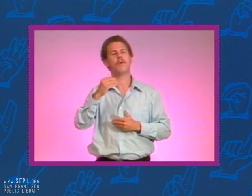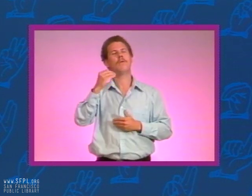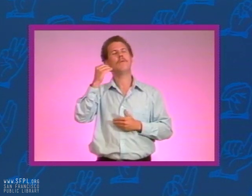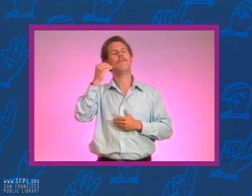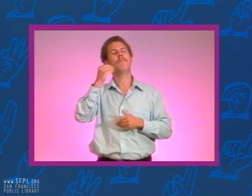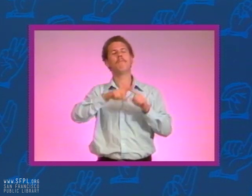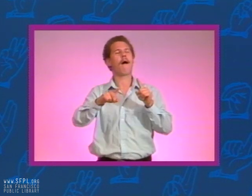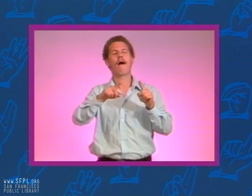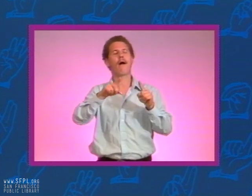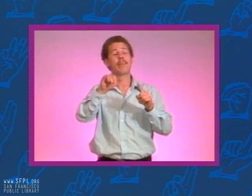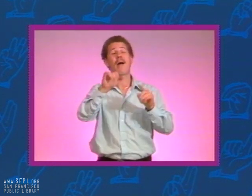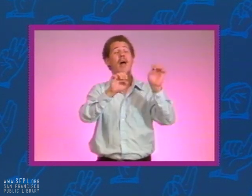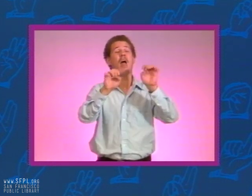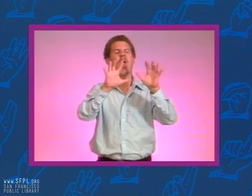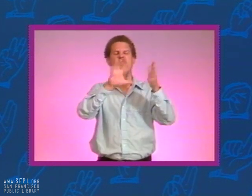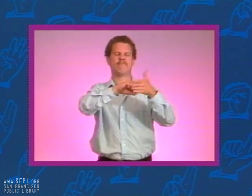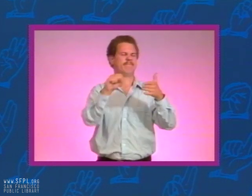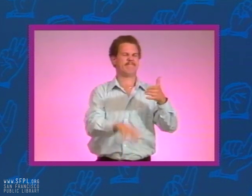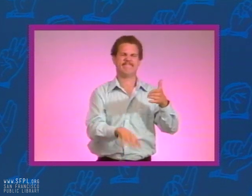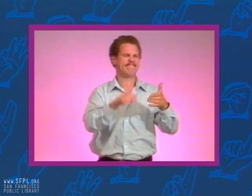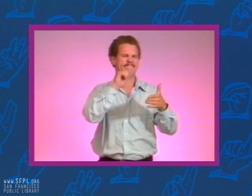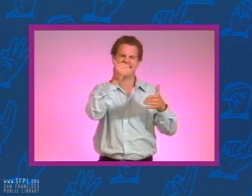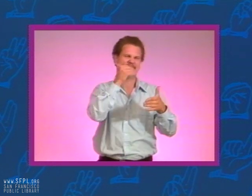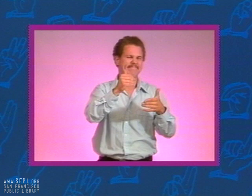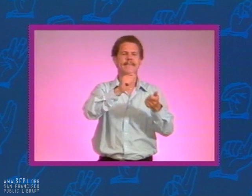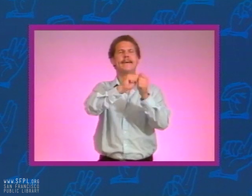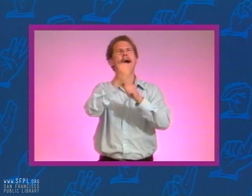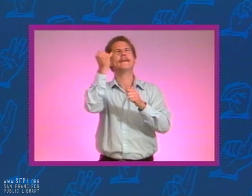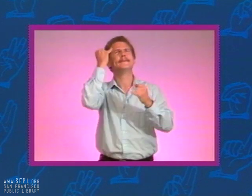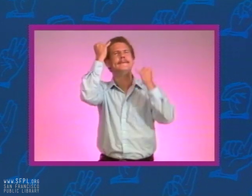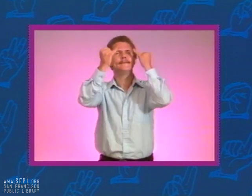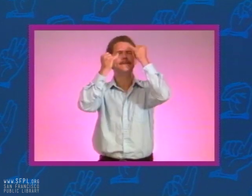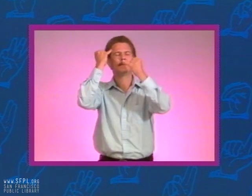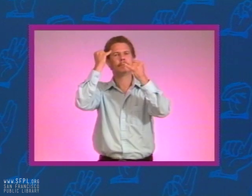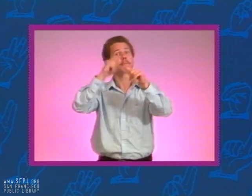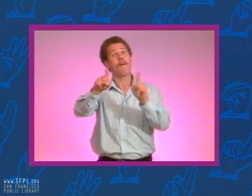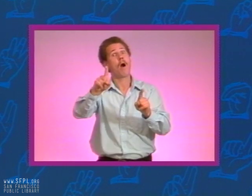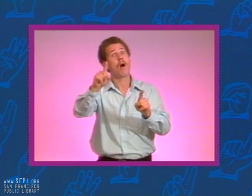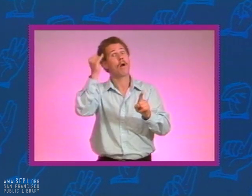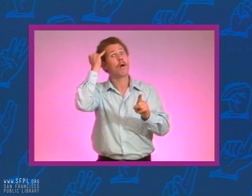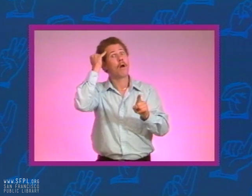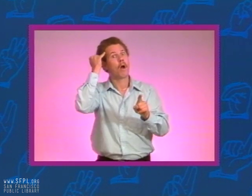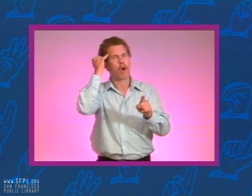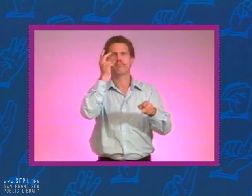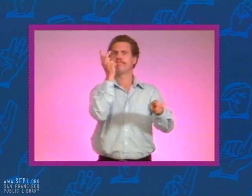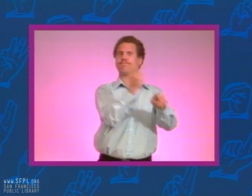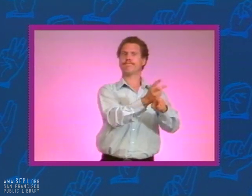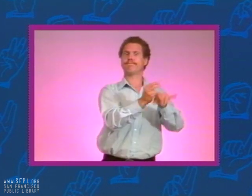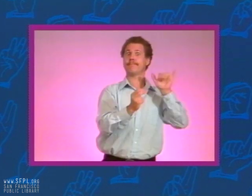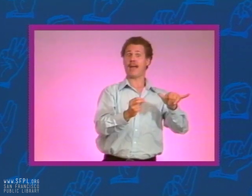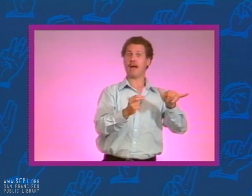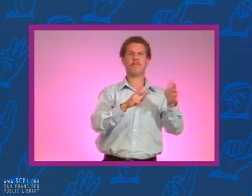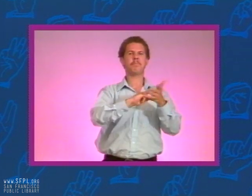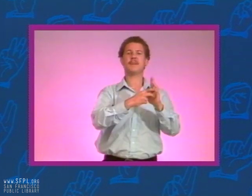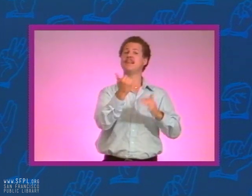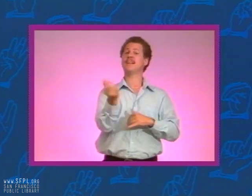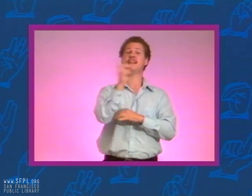This system was discarded. But what if we had kept it? Saying, "Hello, my name